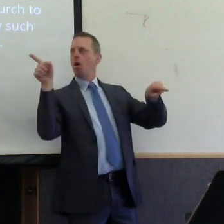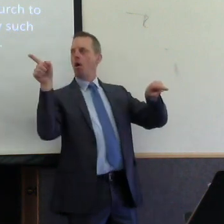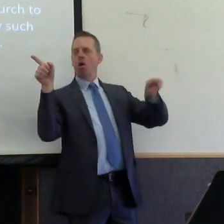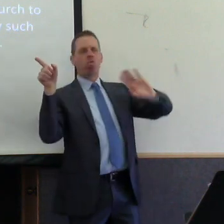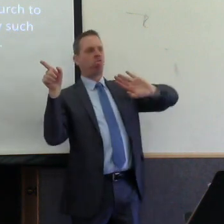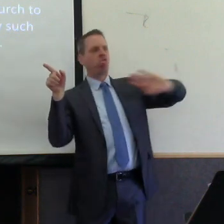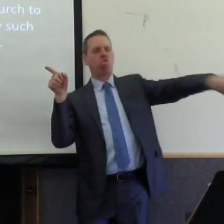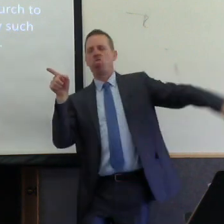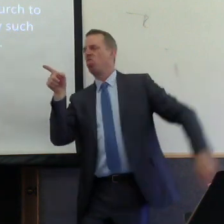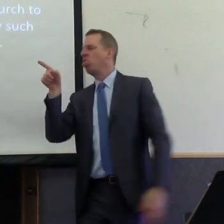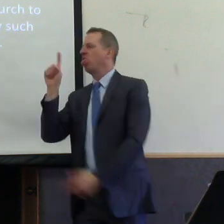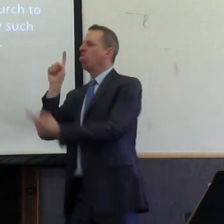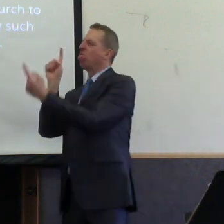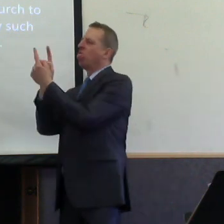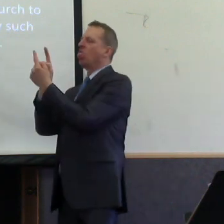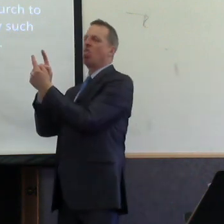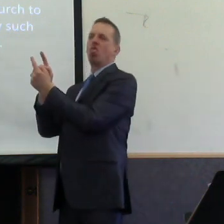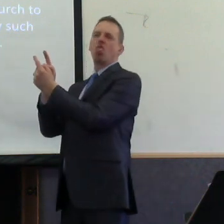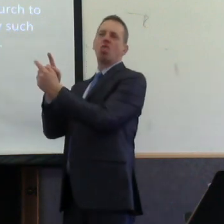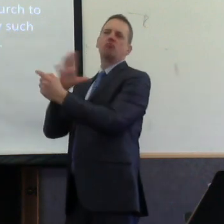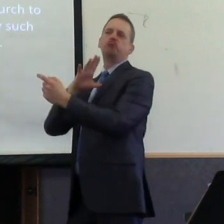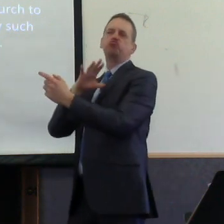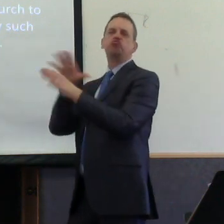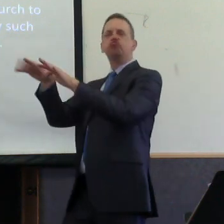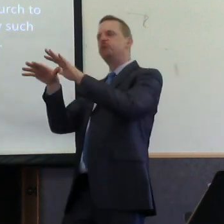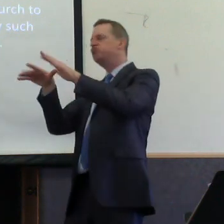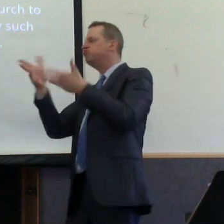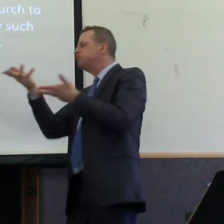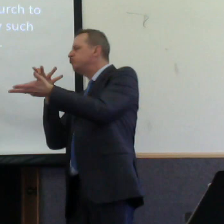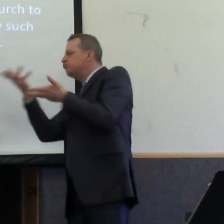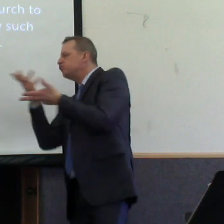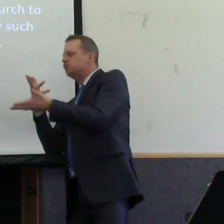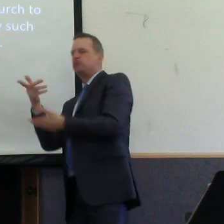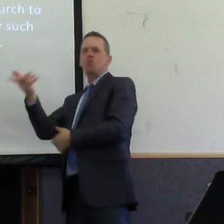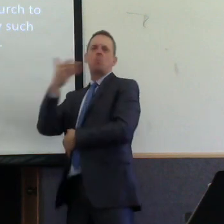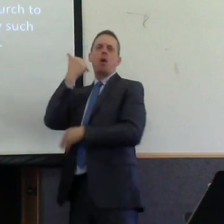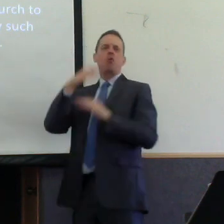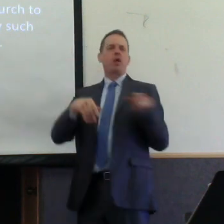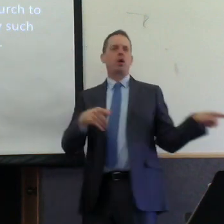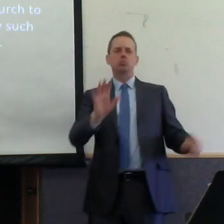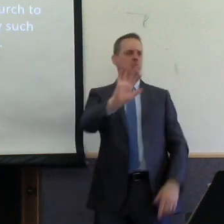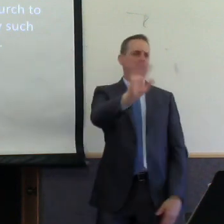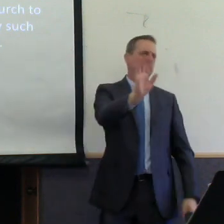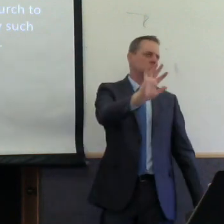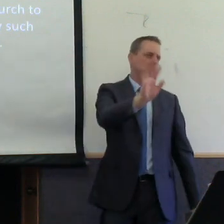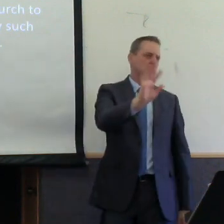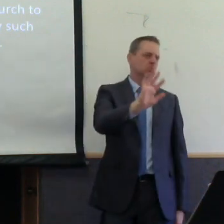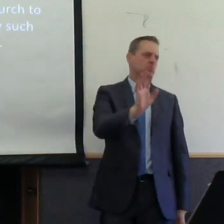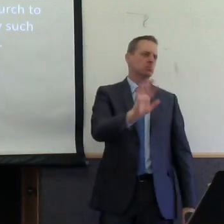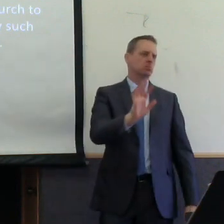It's important we love them at all times. Not be left them after anywhere else other than the wall.